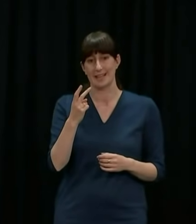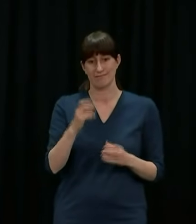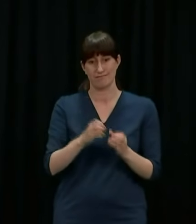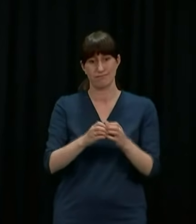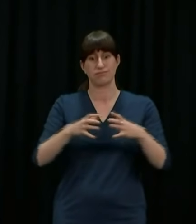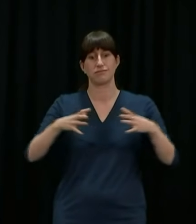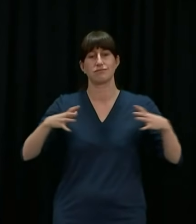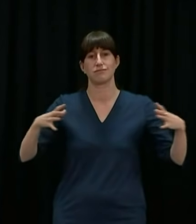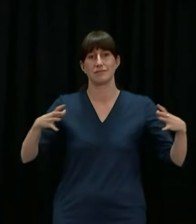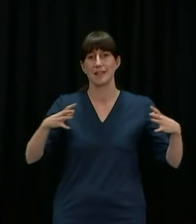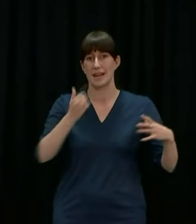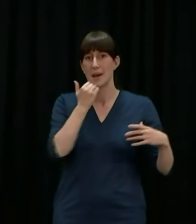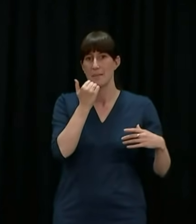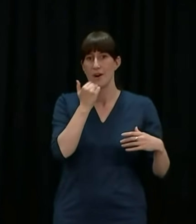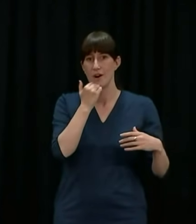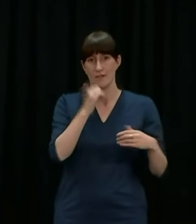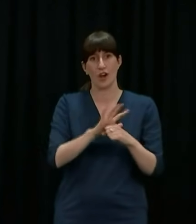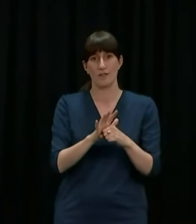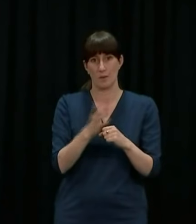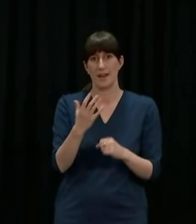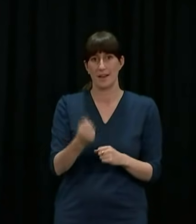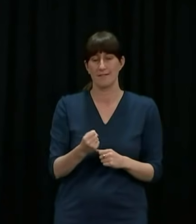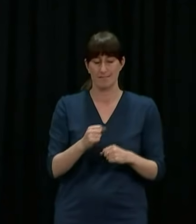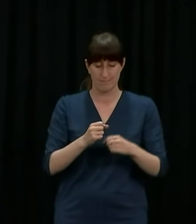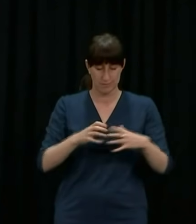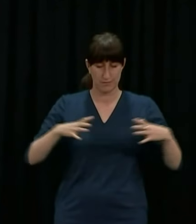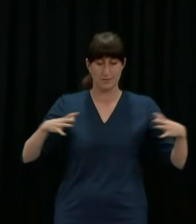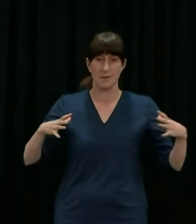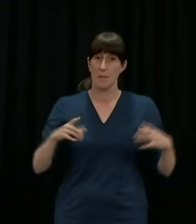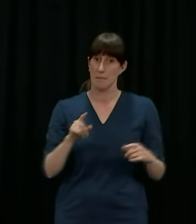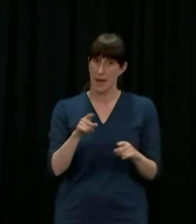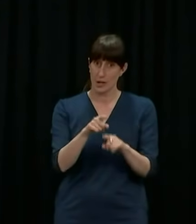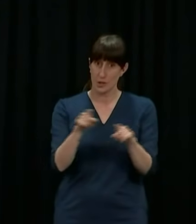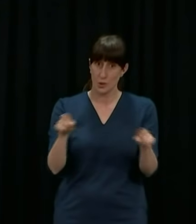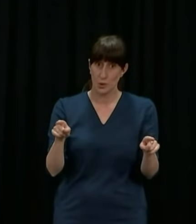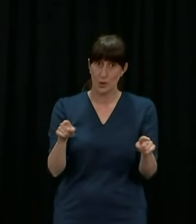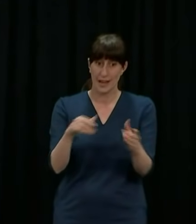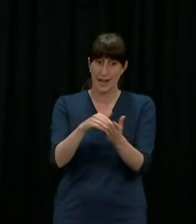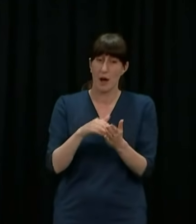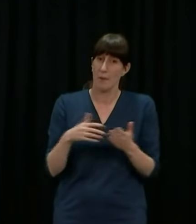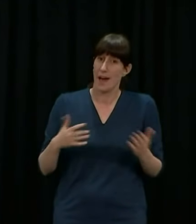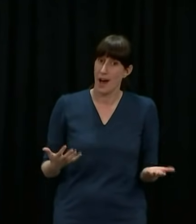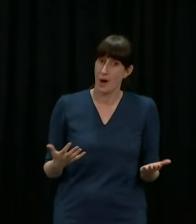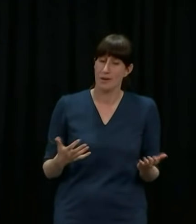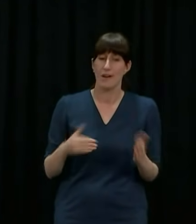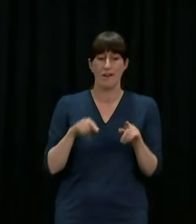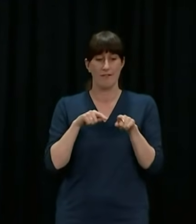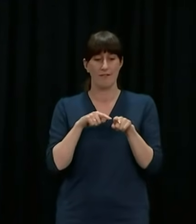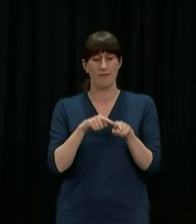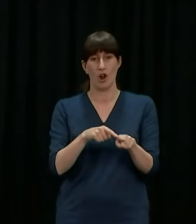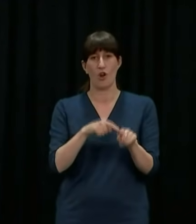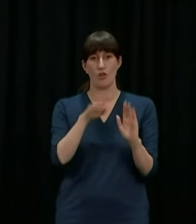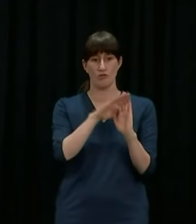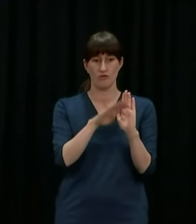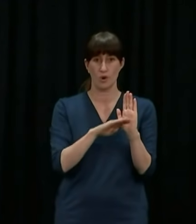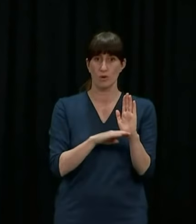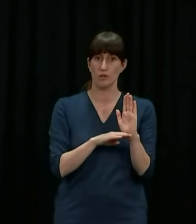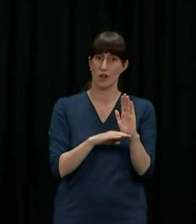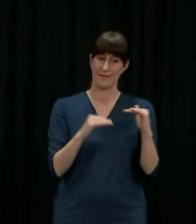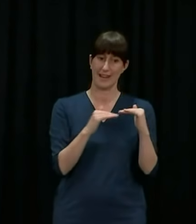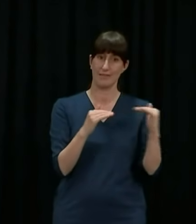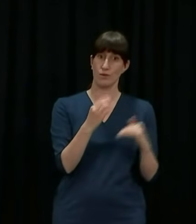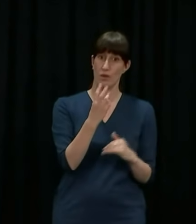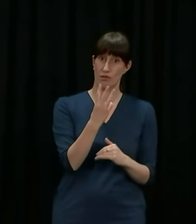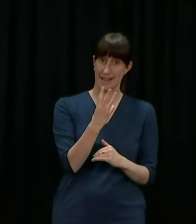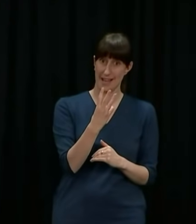growth in the number of cases. There are some things that New Zealanders can do to minimise that. So following the alert level restrictions that are in Auckland now, and